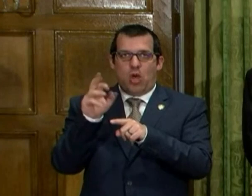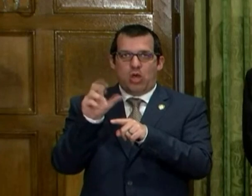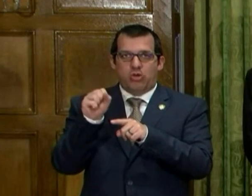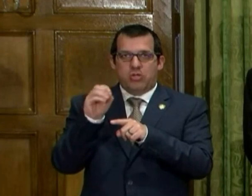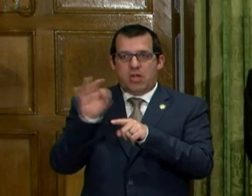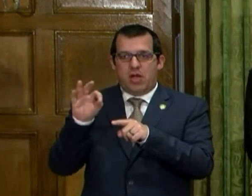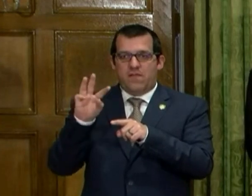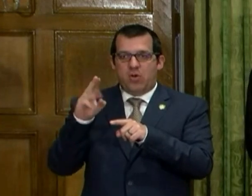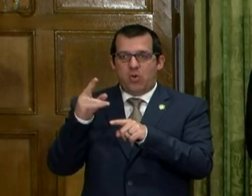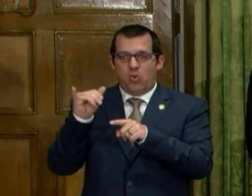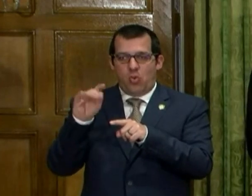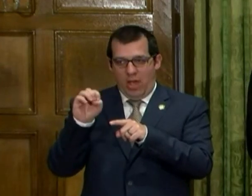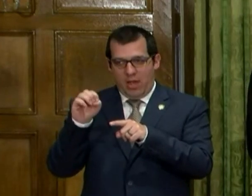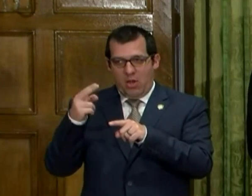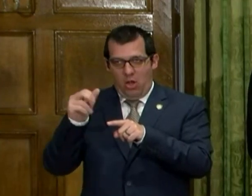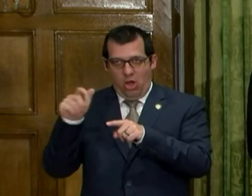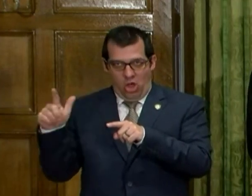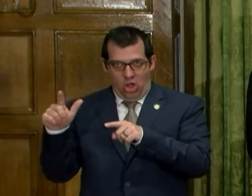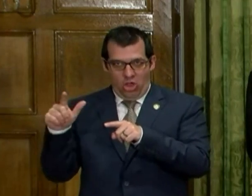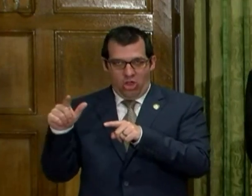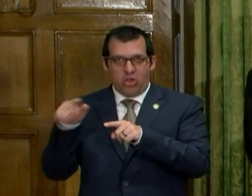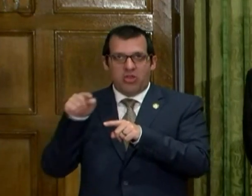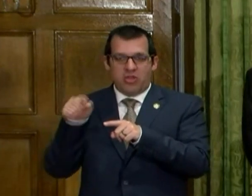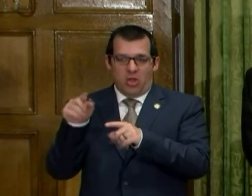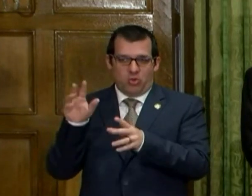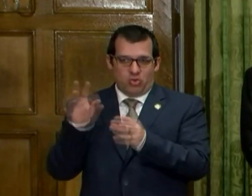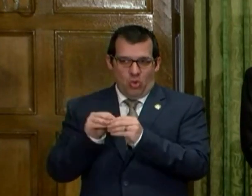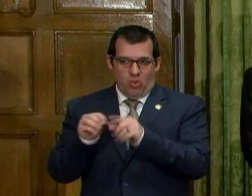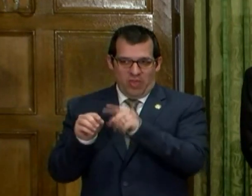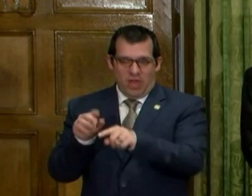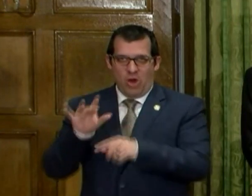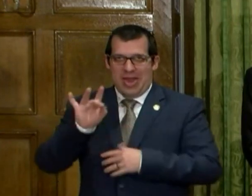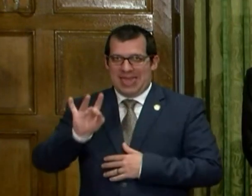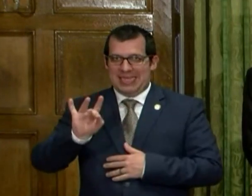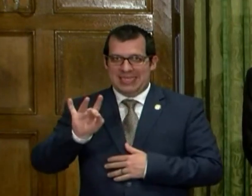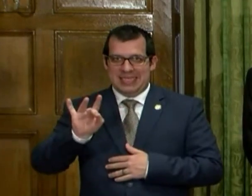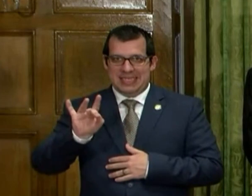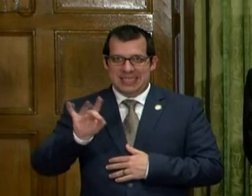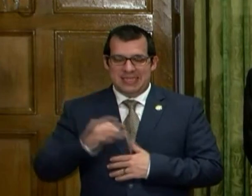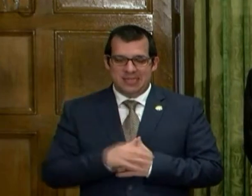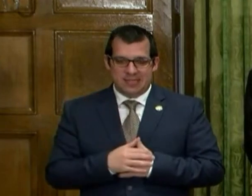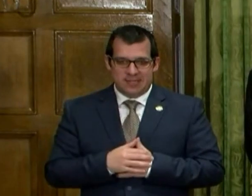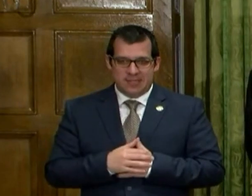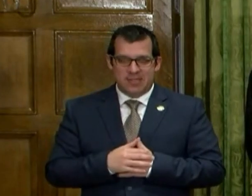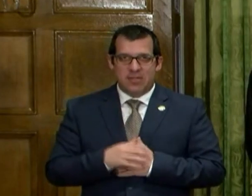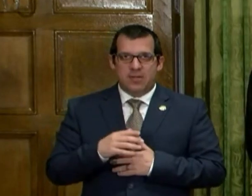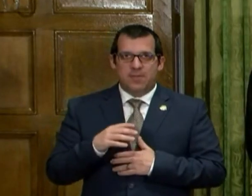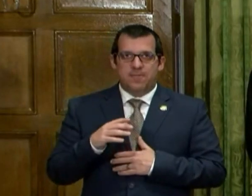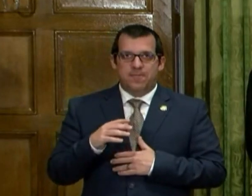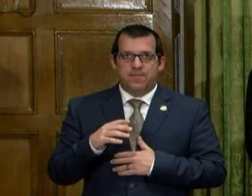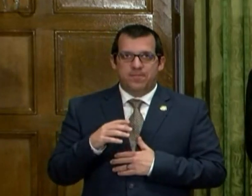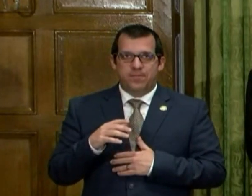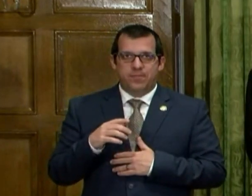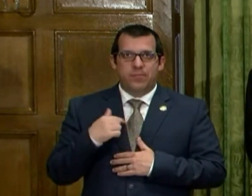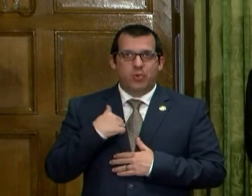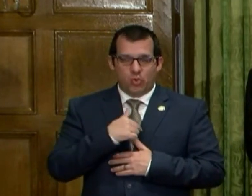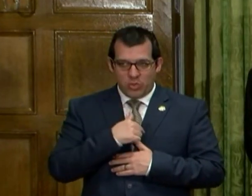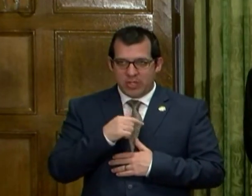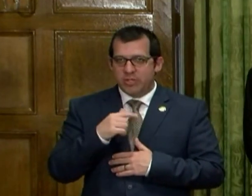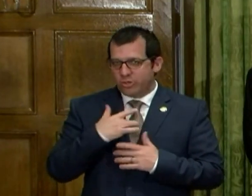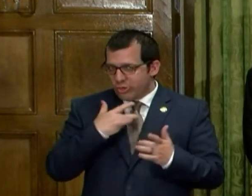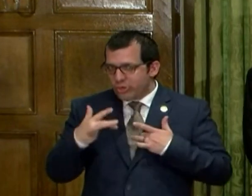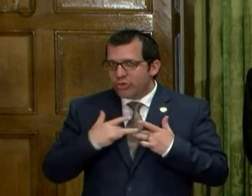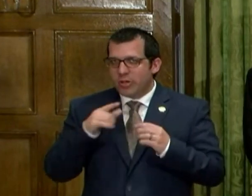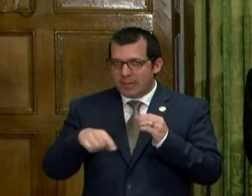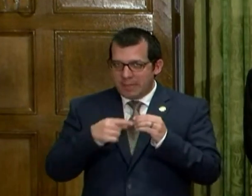Whitehall, and that brings their total to 8. We are very concerned about our